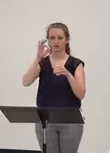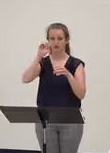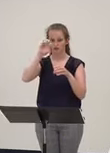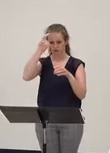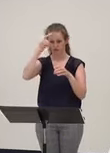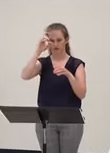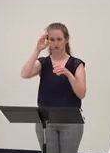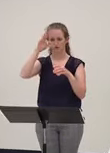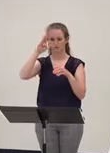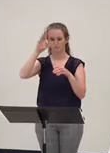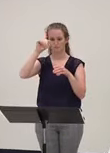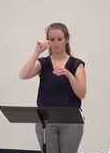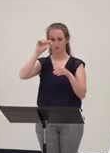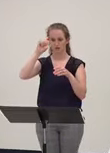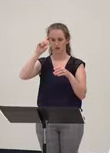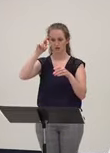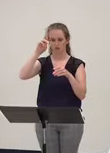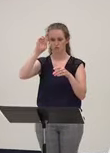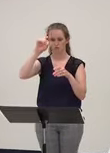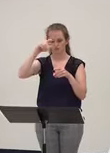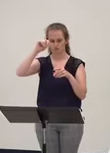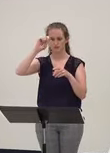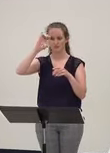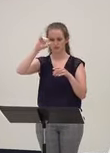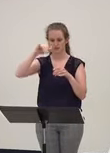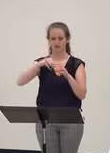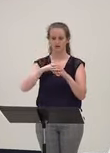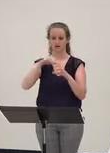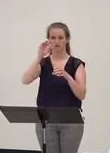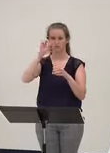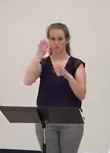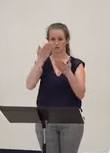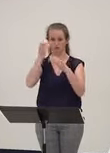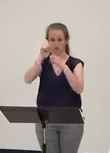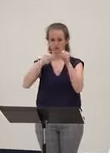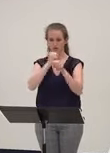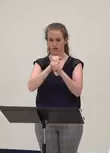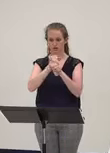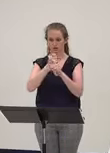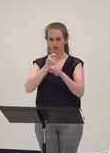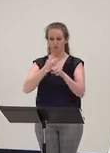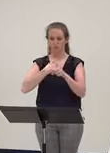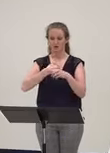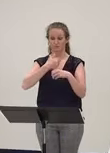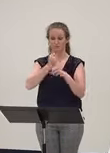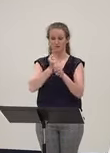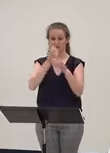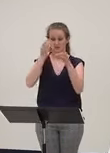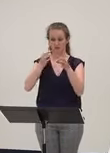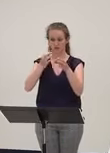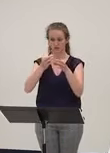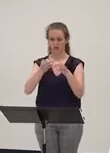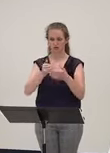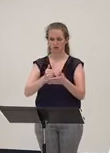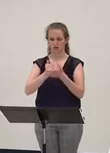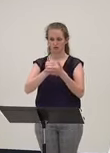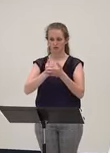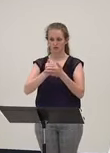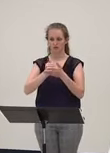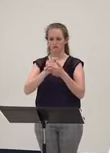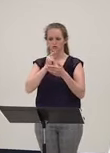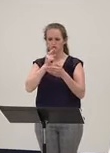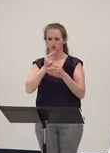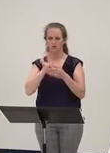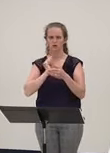Chapter 11 bankruptcy in February this year. We made this decision in an effort to ensure our financial ability